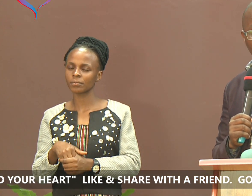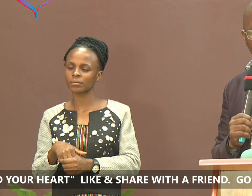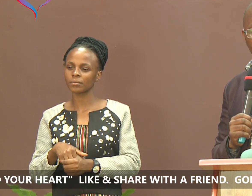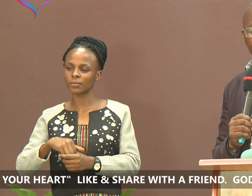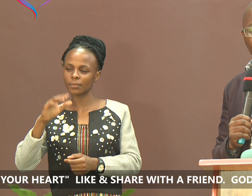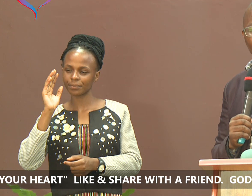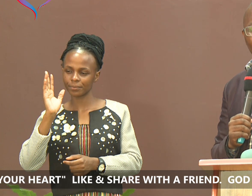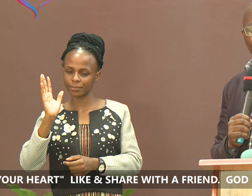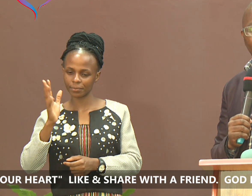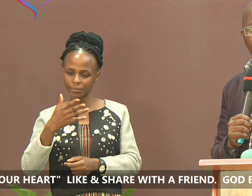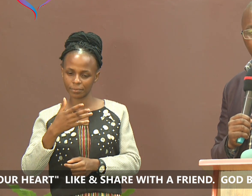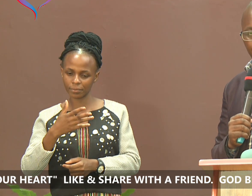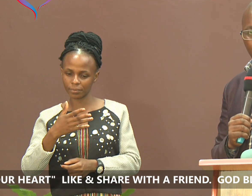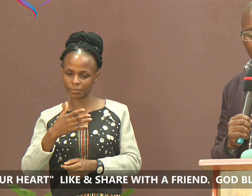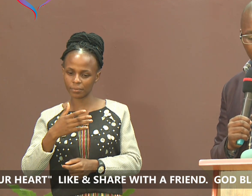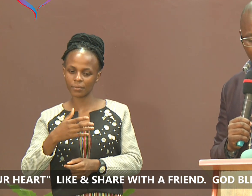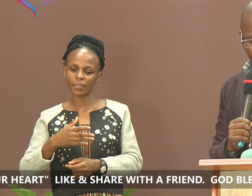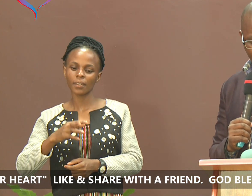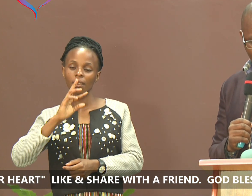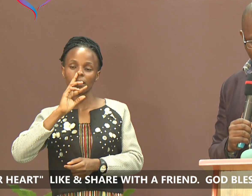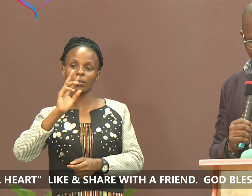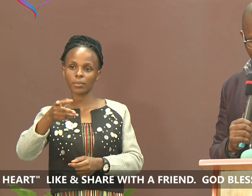Number five, ekyokutaano is feedback.